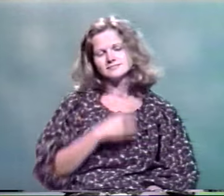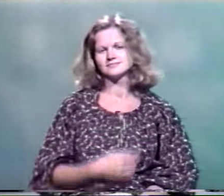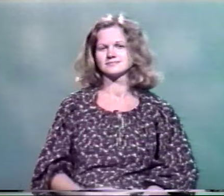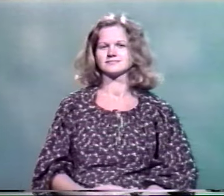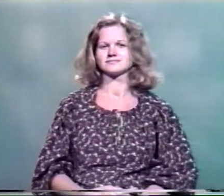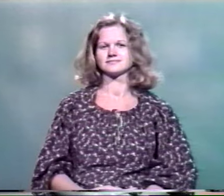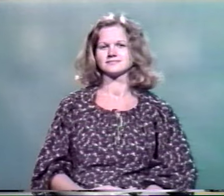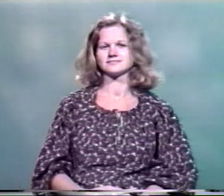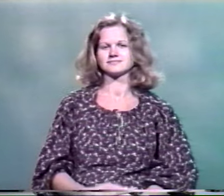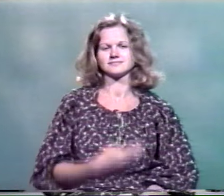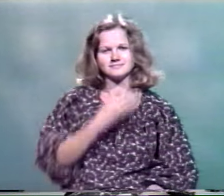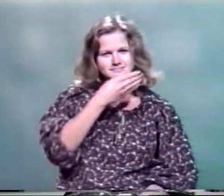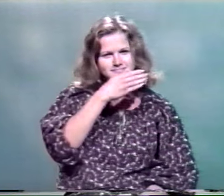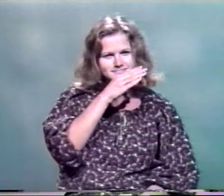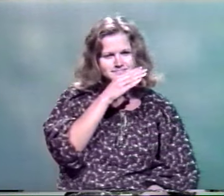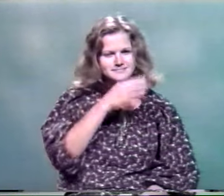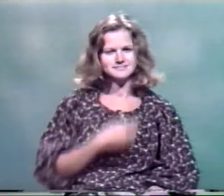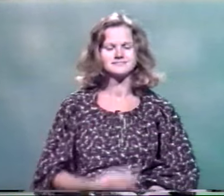A funny thing happened.